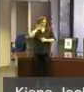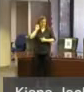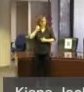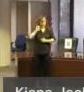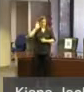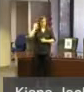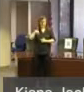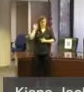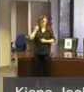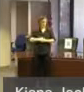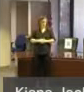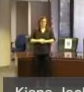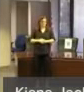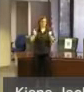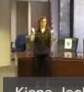Aye.